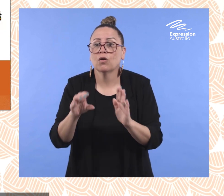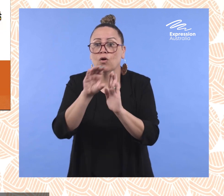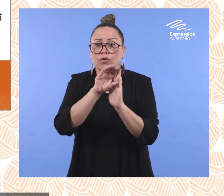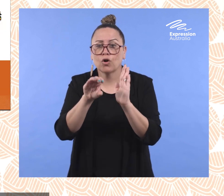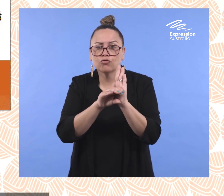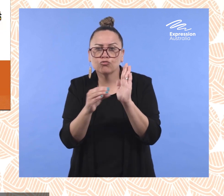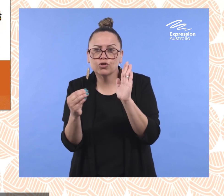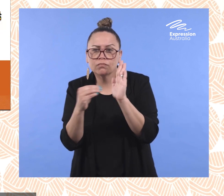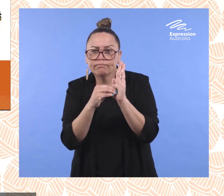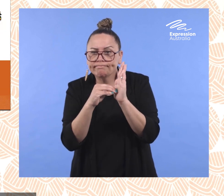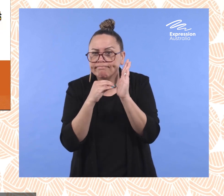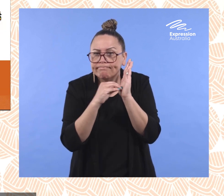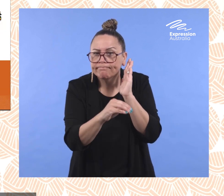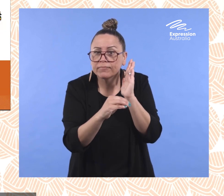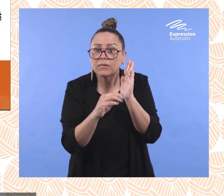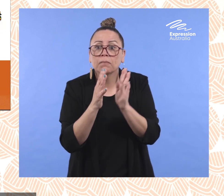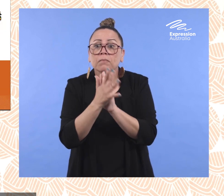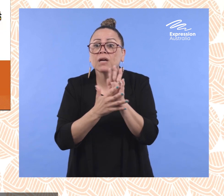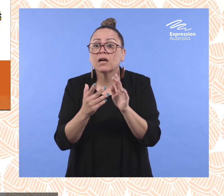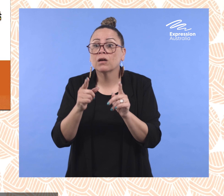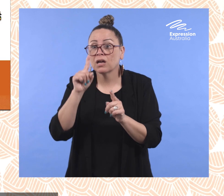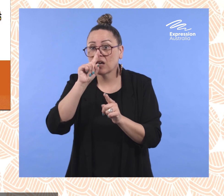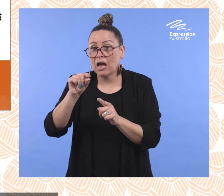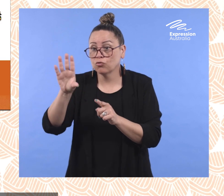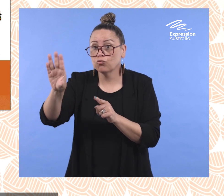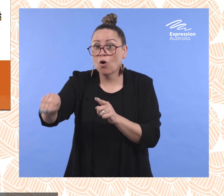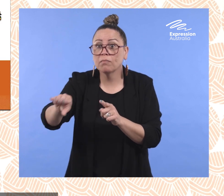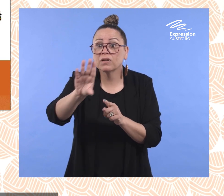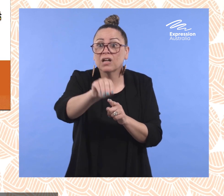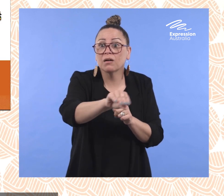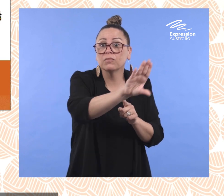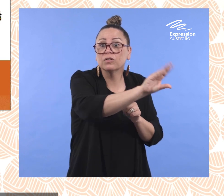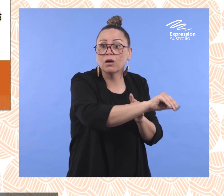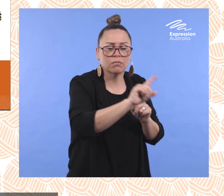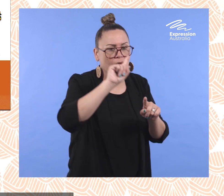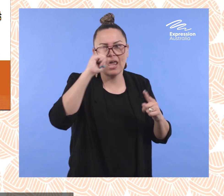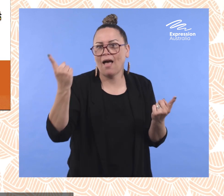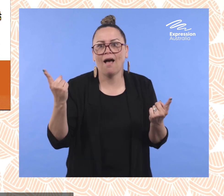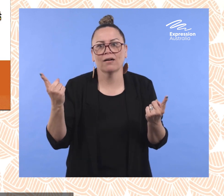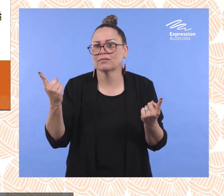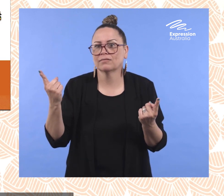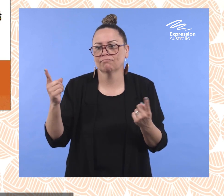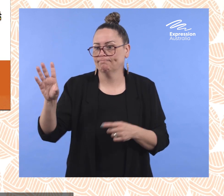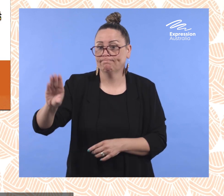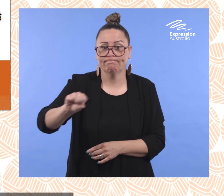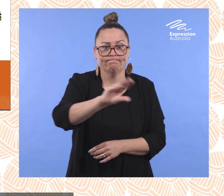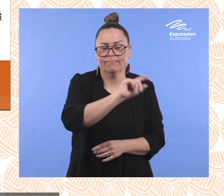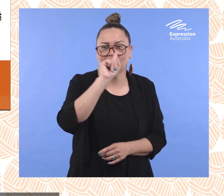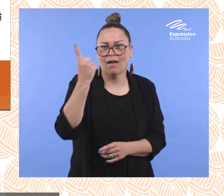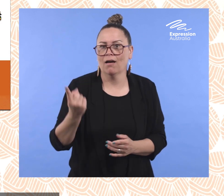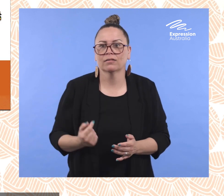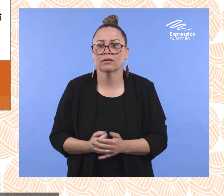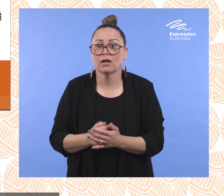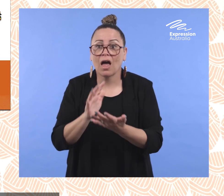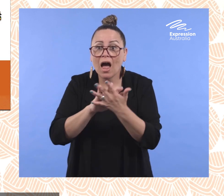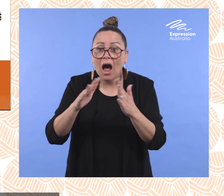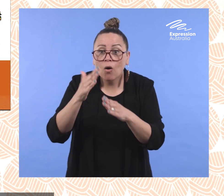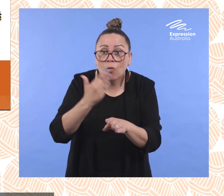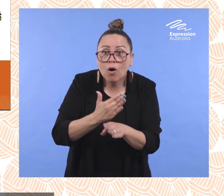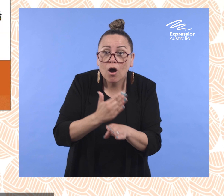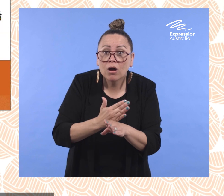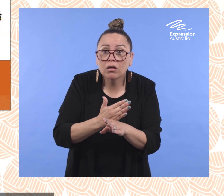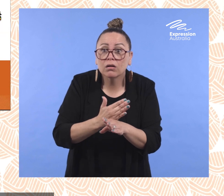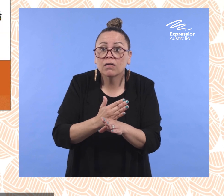in the Constitution, which means it can't be taken away. They can amend how it works as long as the voice